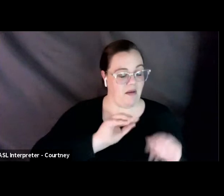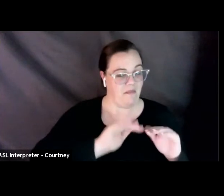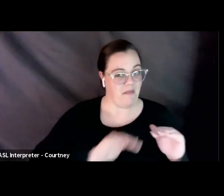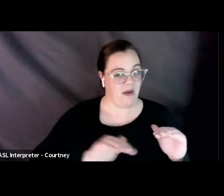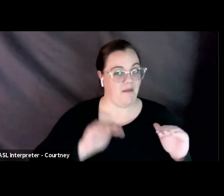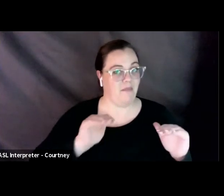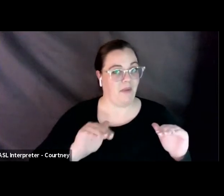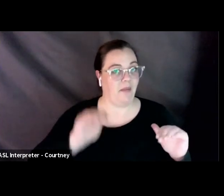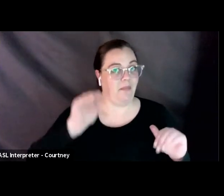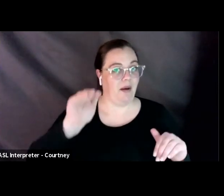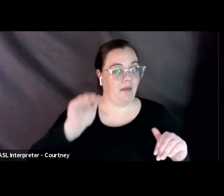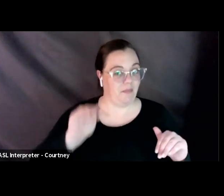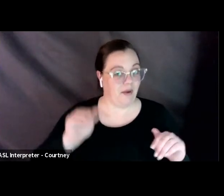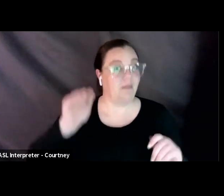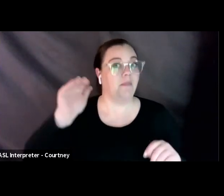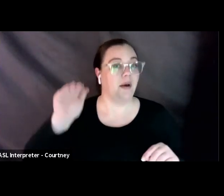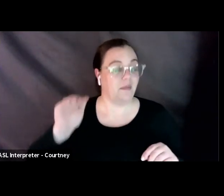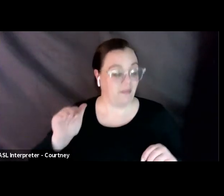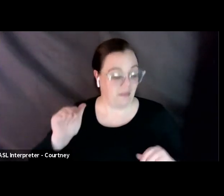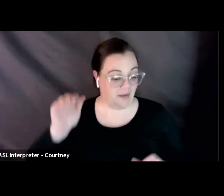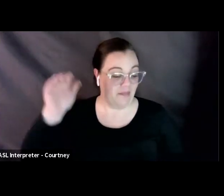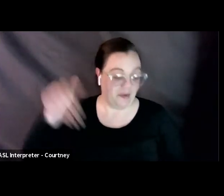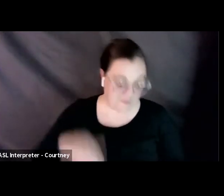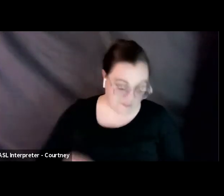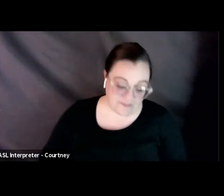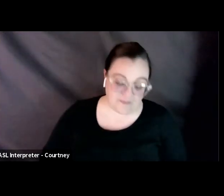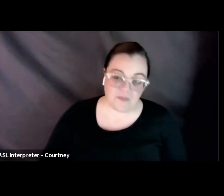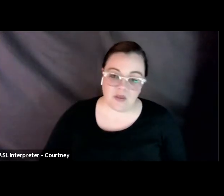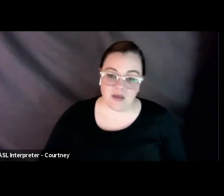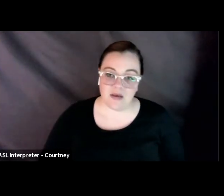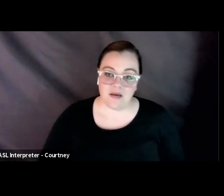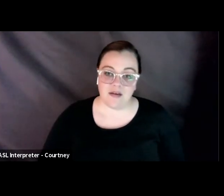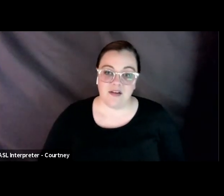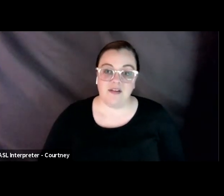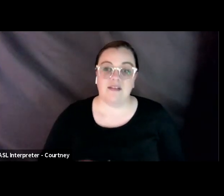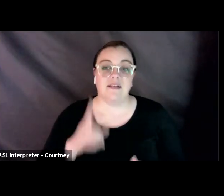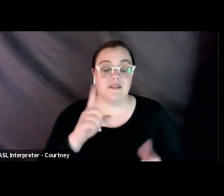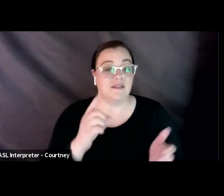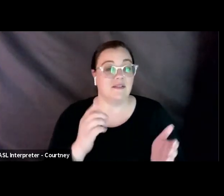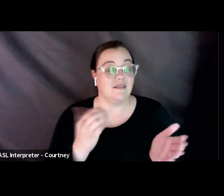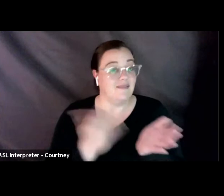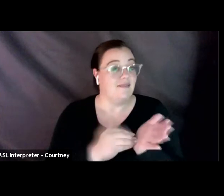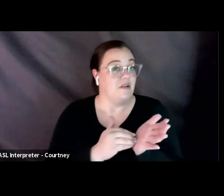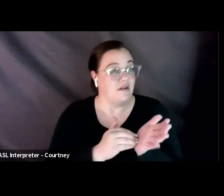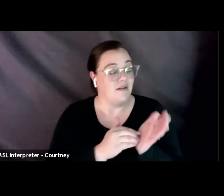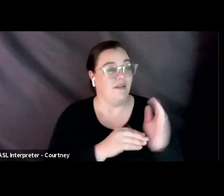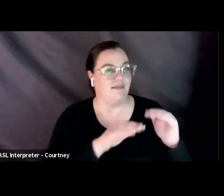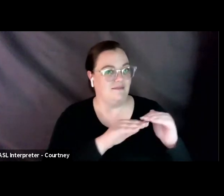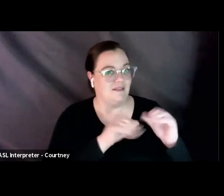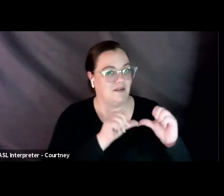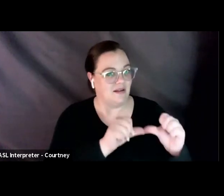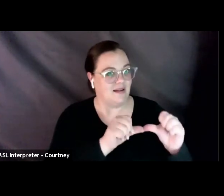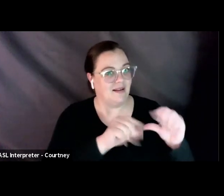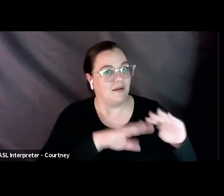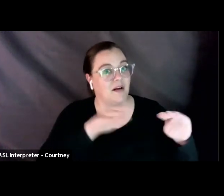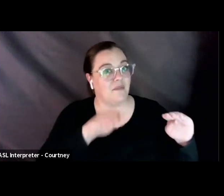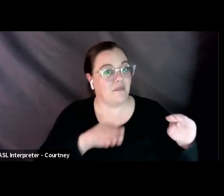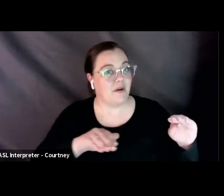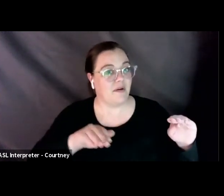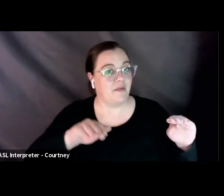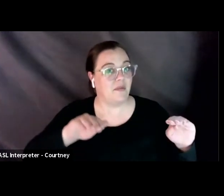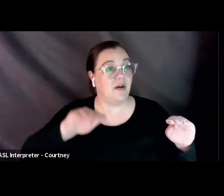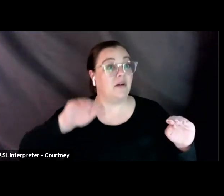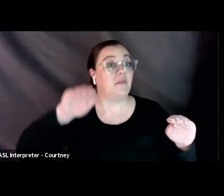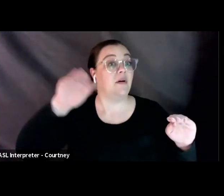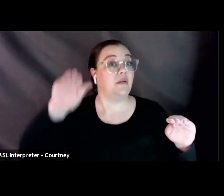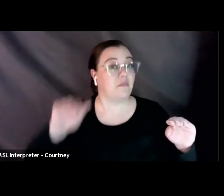mum, mum, mum, mum, mum, mum, mum. Mum, mum, mum, mum, mum, mum, mum,